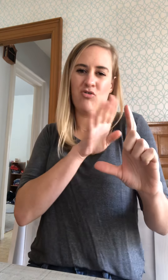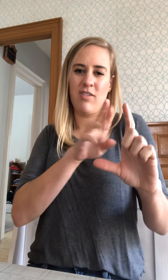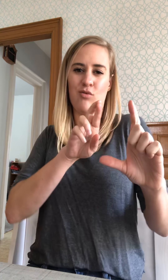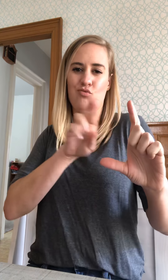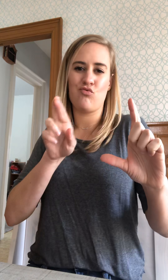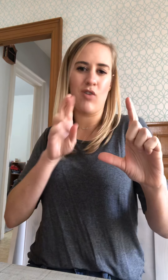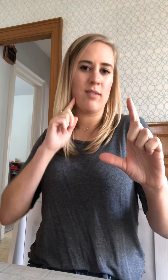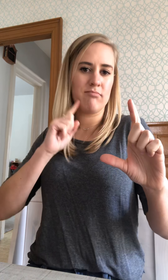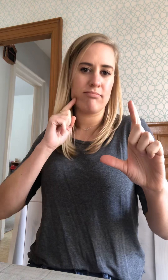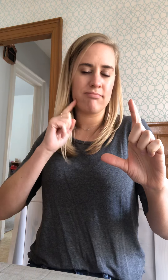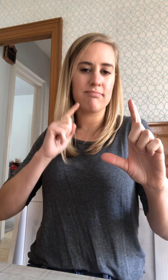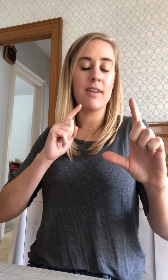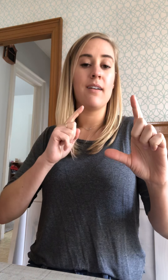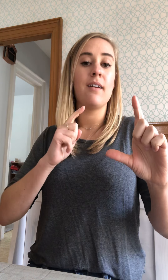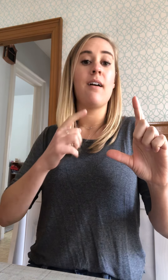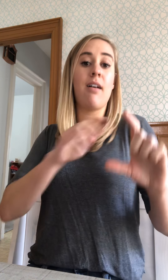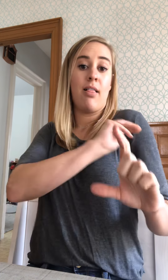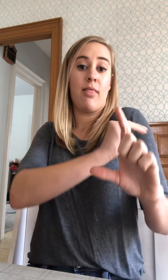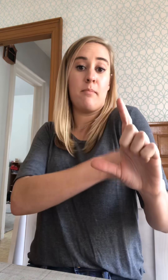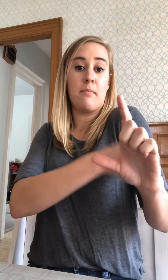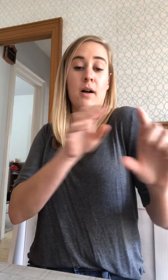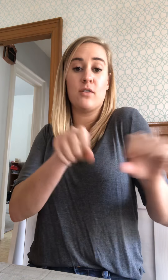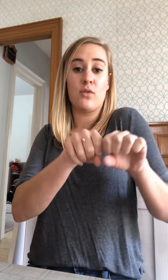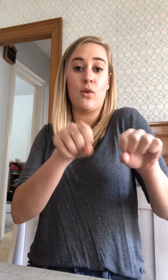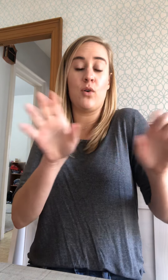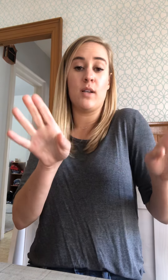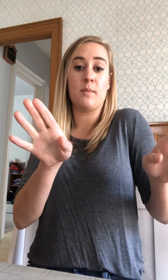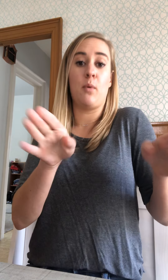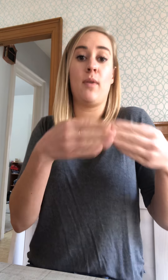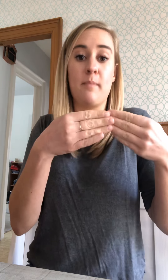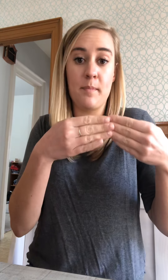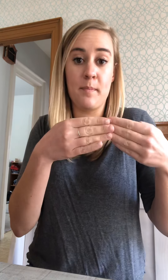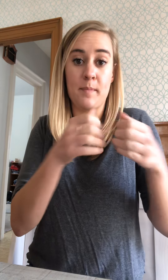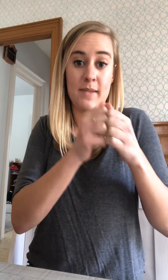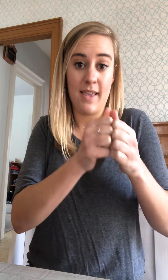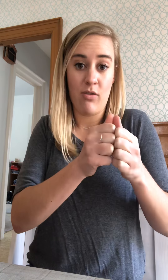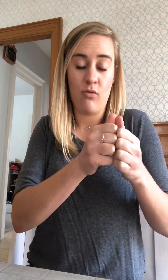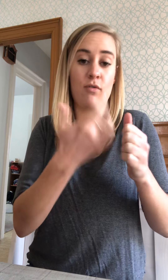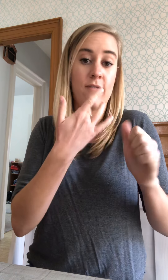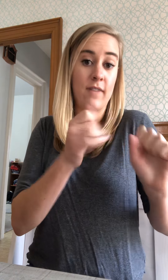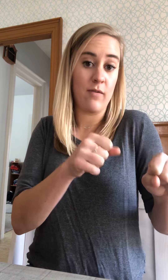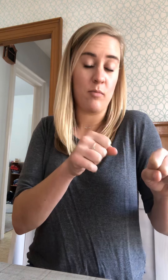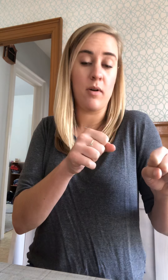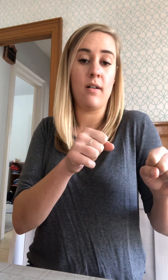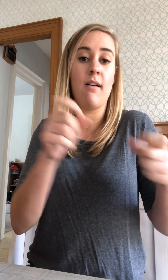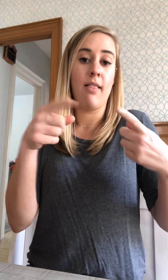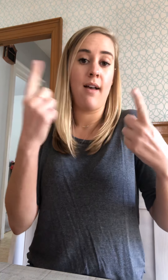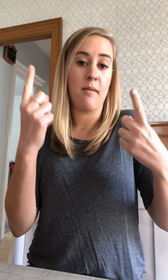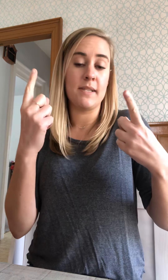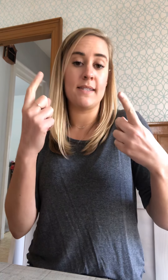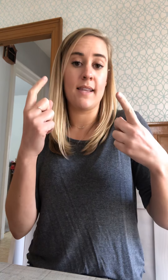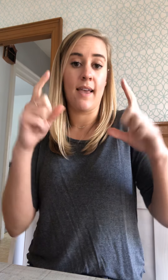to pull the fragments together, and that is favorable. On the opposite side, where the fracture is in a